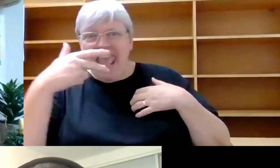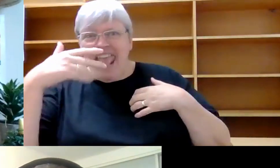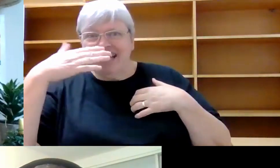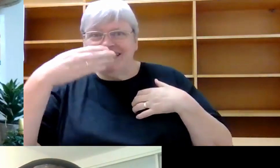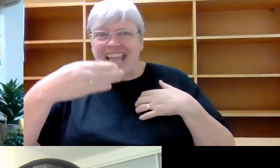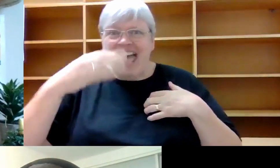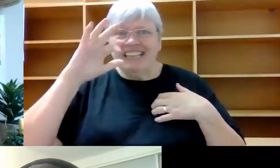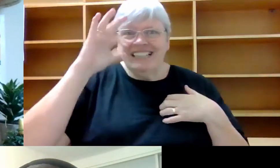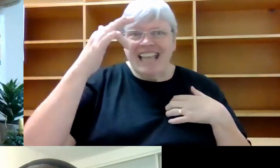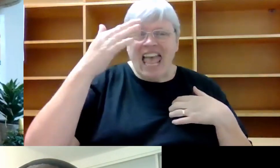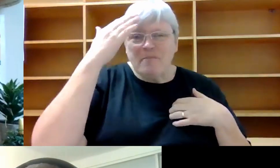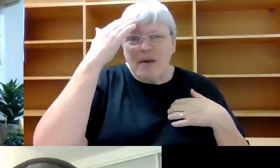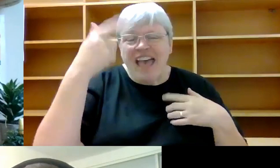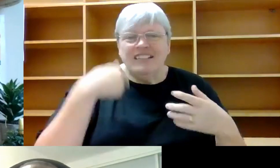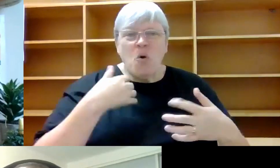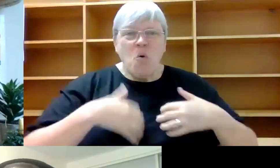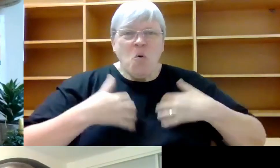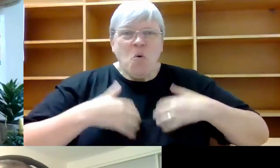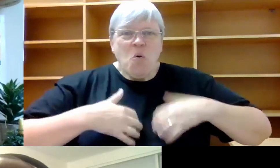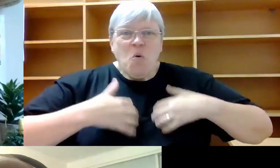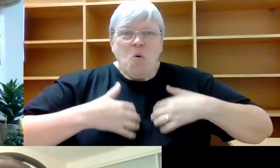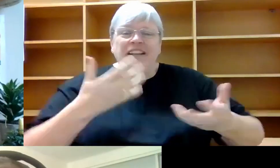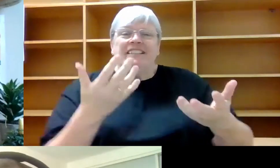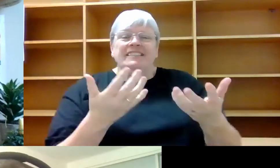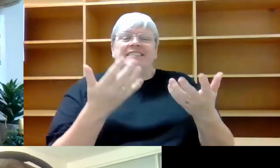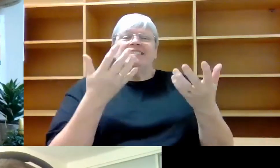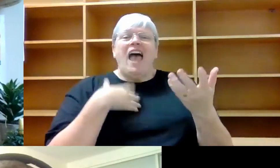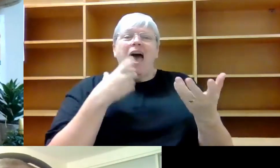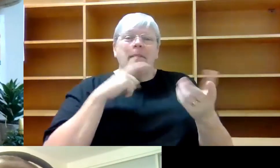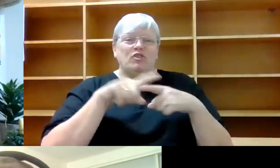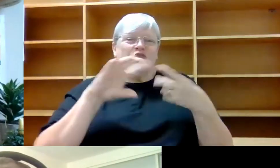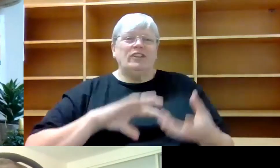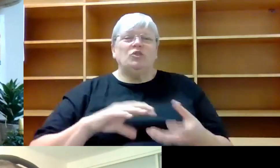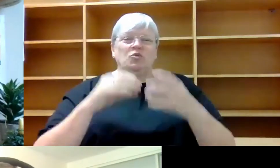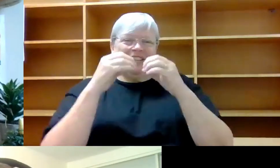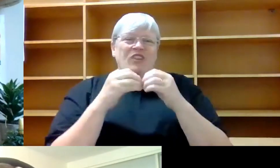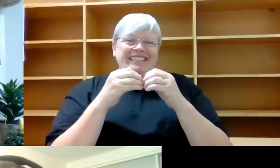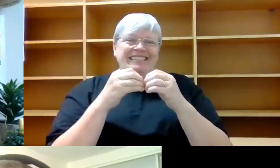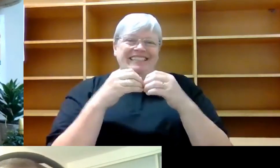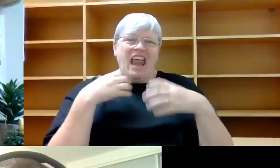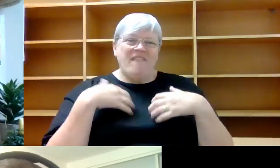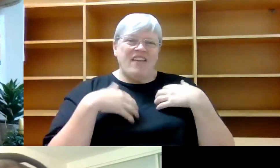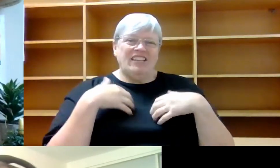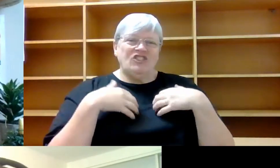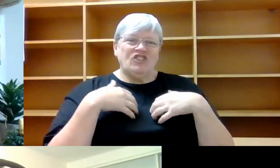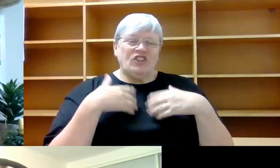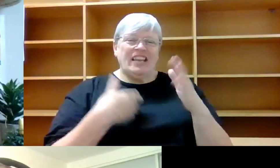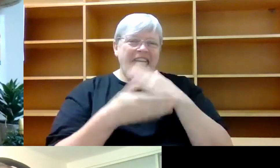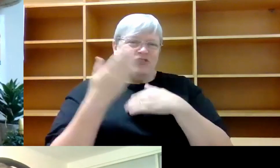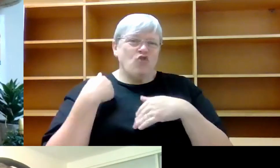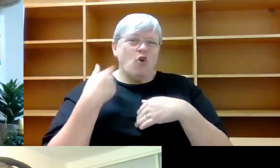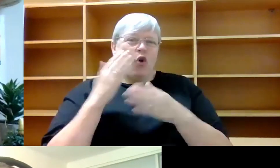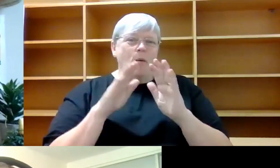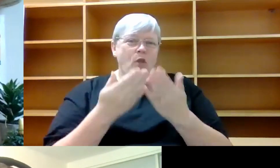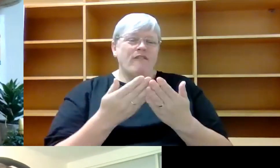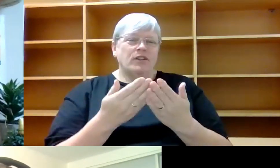kind of mind, that what I used to love reading, I'm trying to recreate that excitement and adventure in these historical novels.